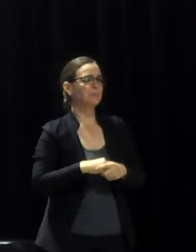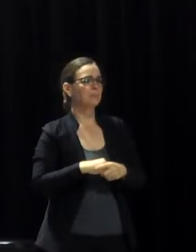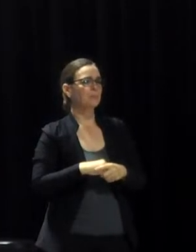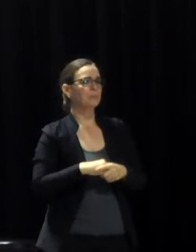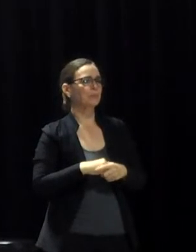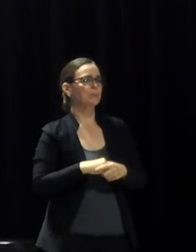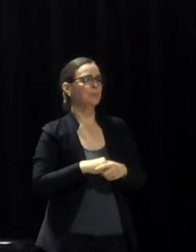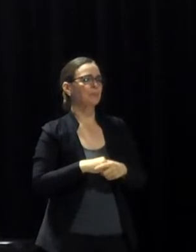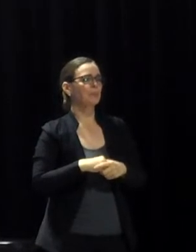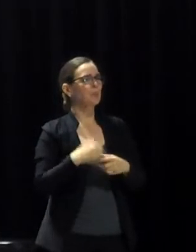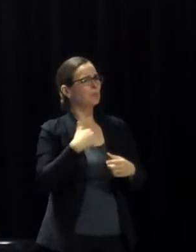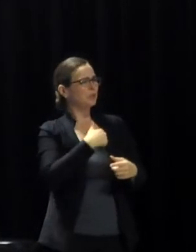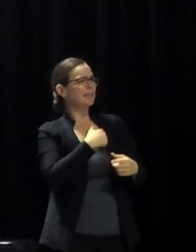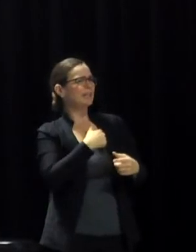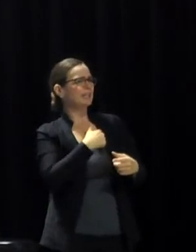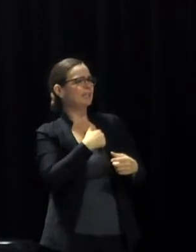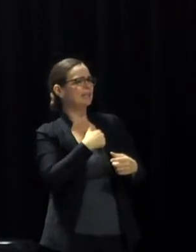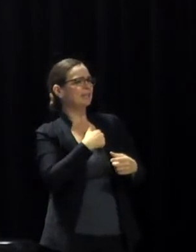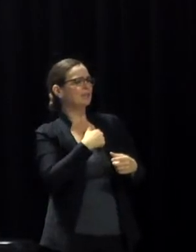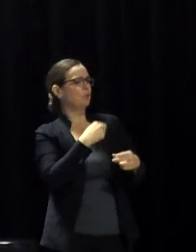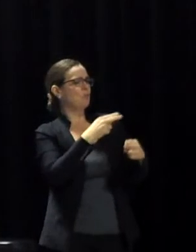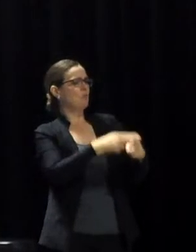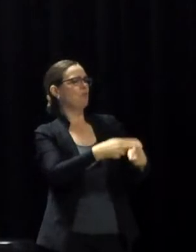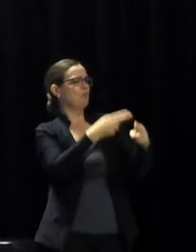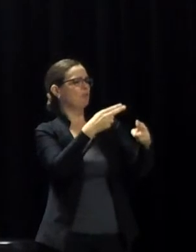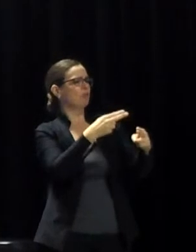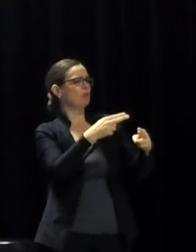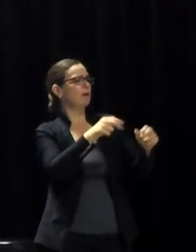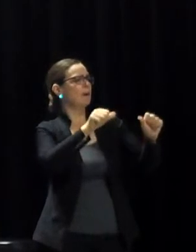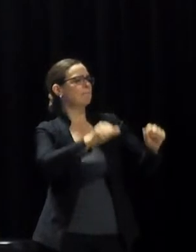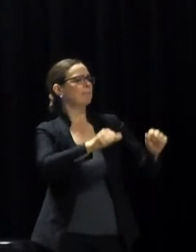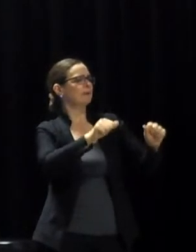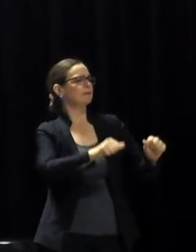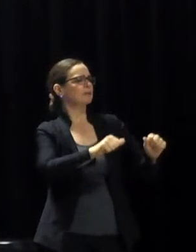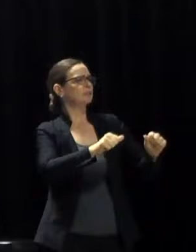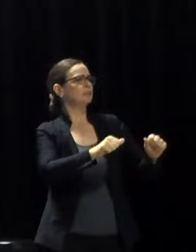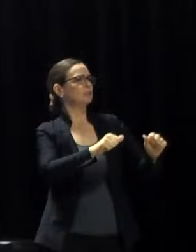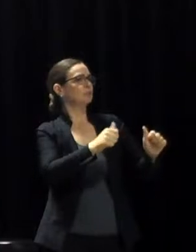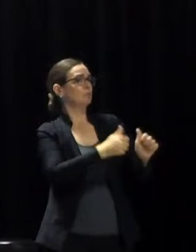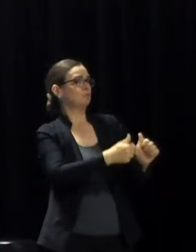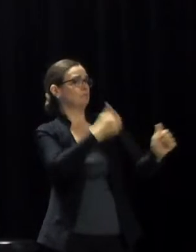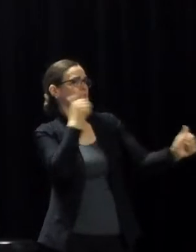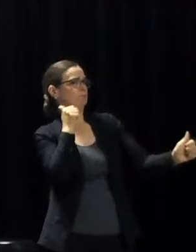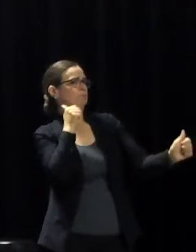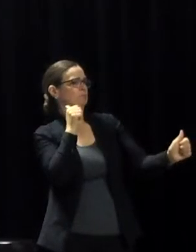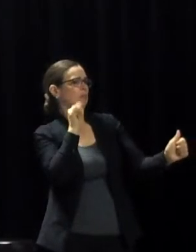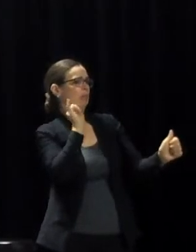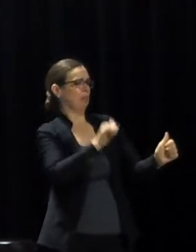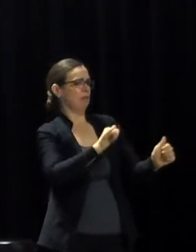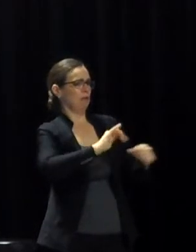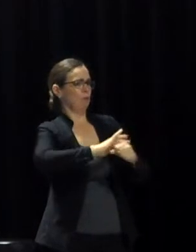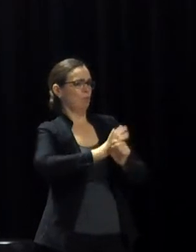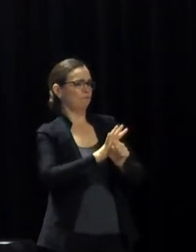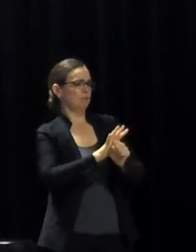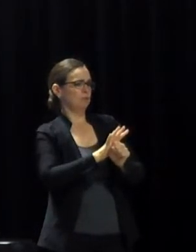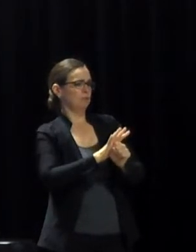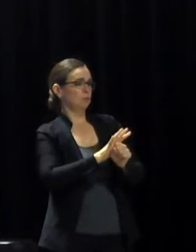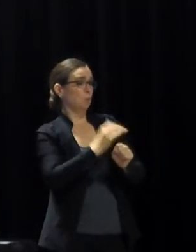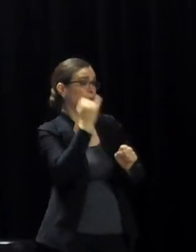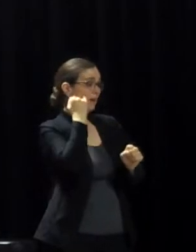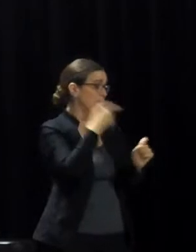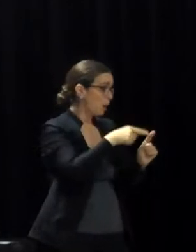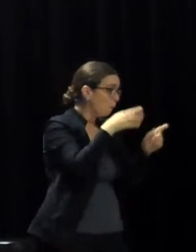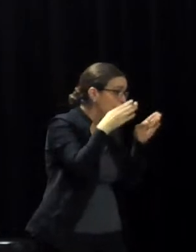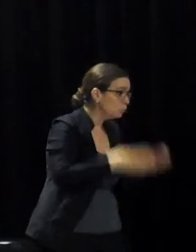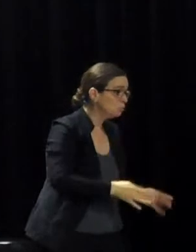say potentially avoidable cases. The one person who gets sick, probably not